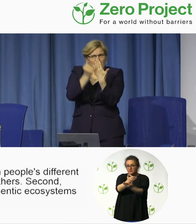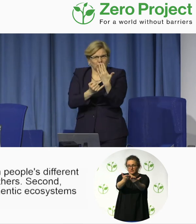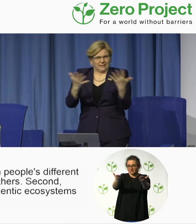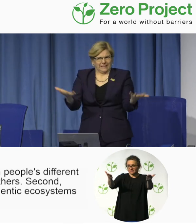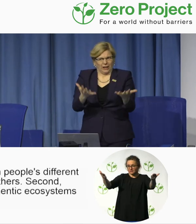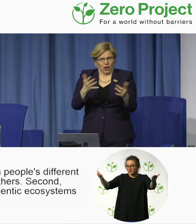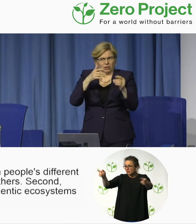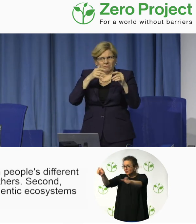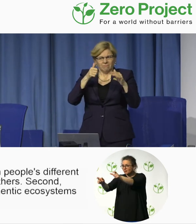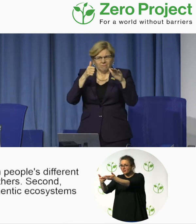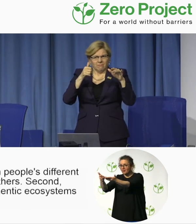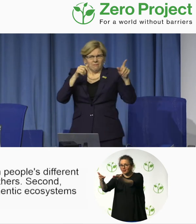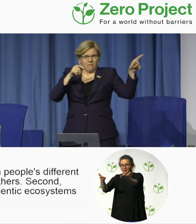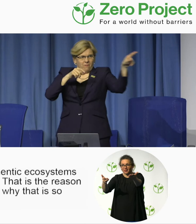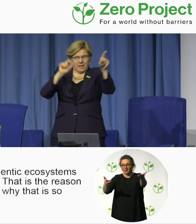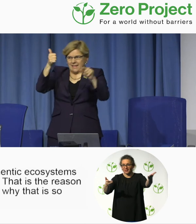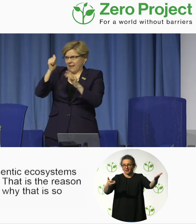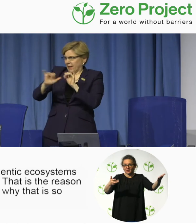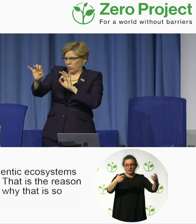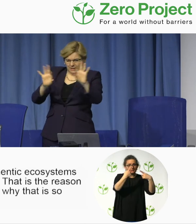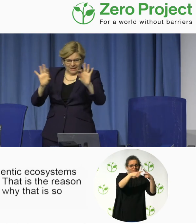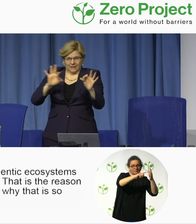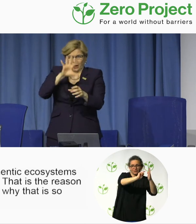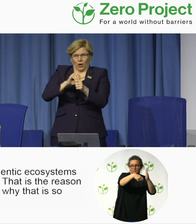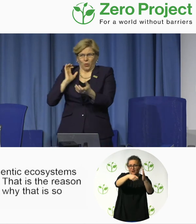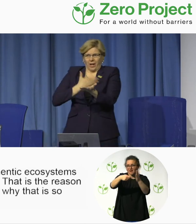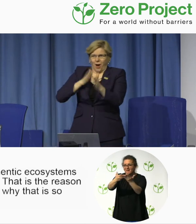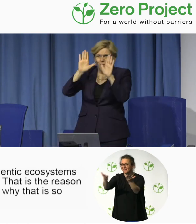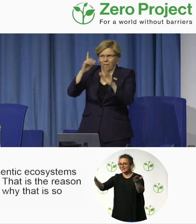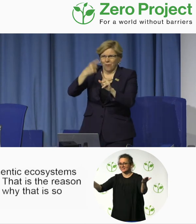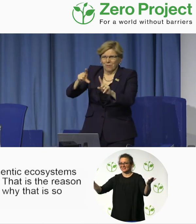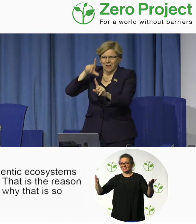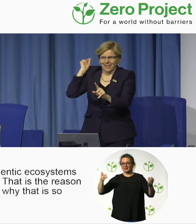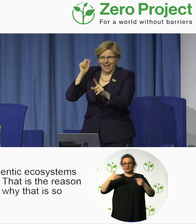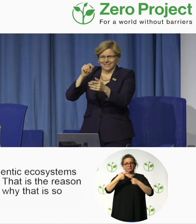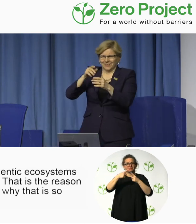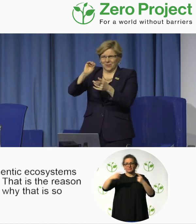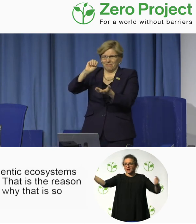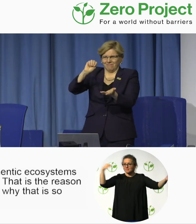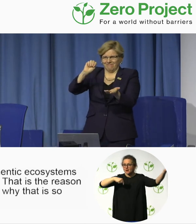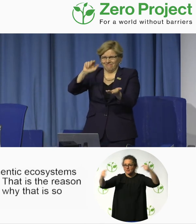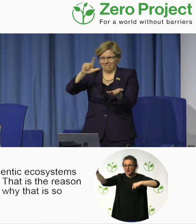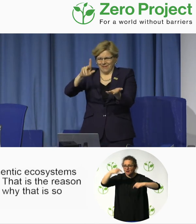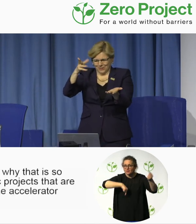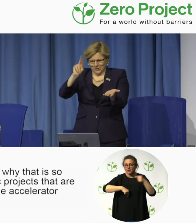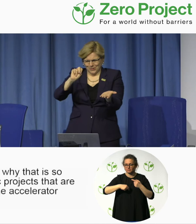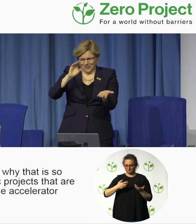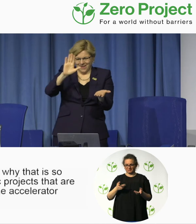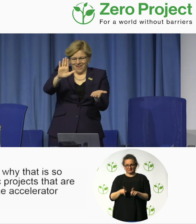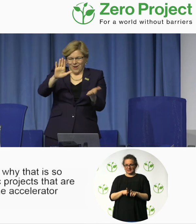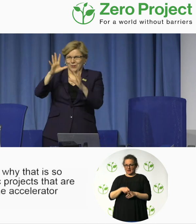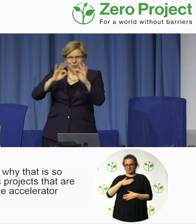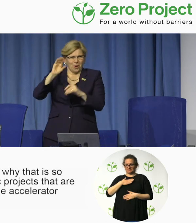And if we look at the different specific projects that were mentioned here, the 10 that were selected for the Accelerator Program, including one from